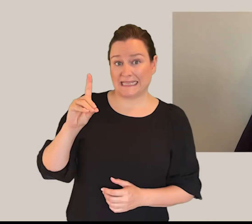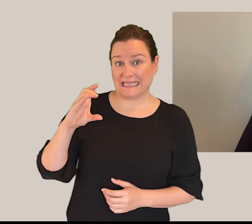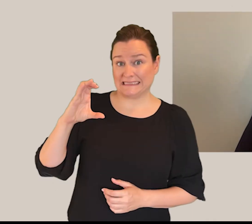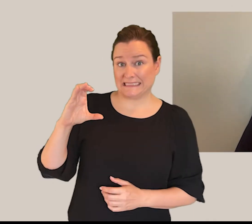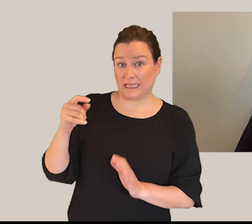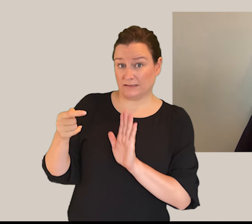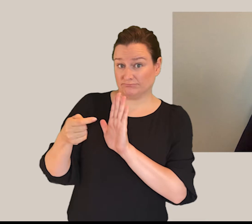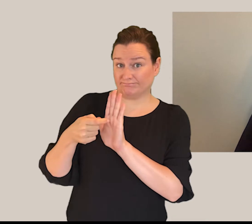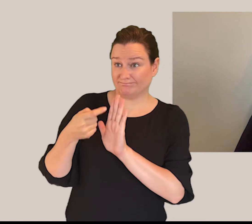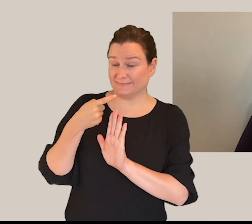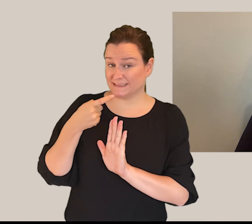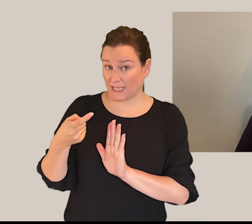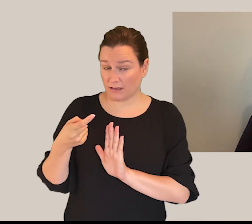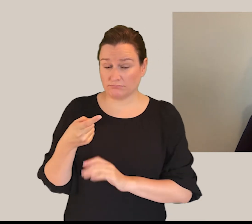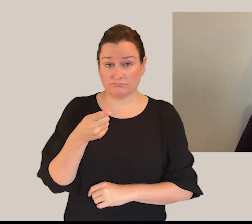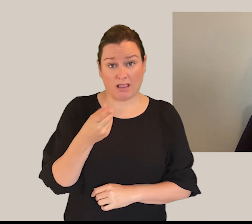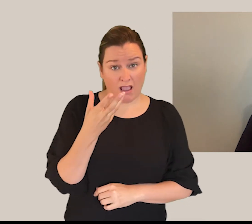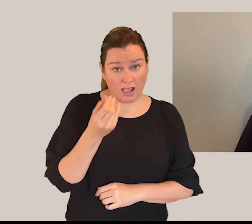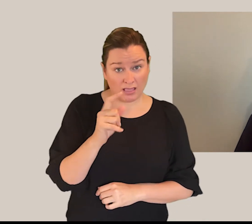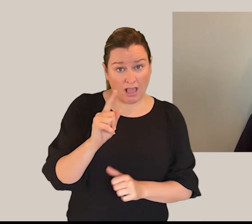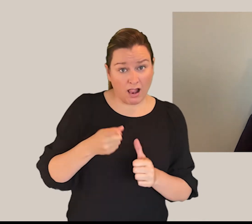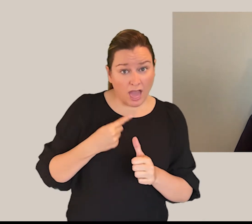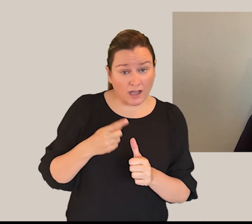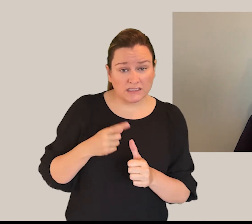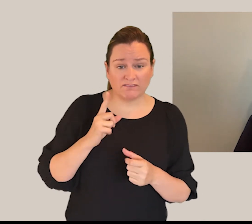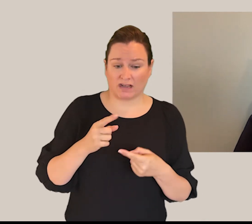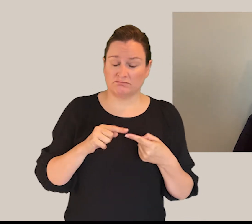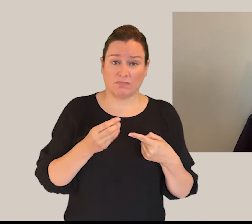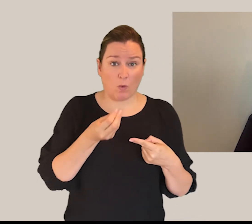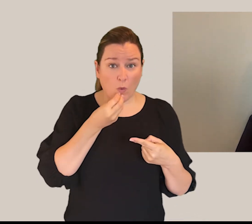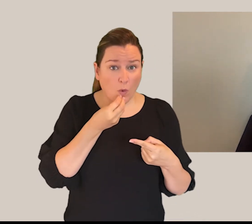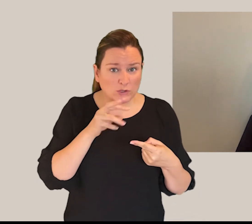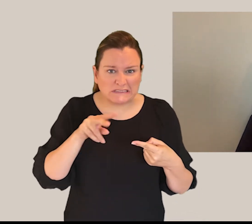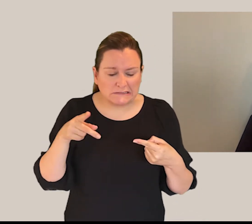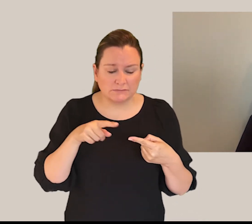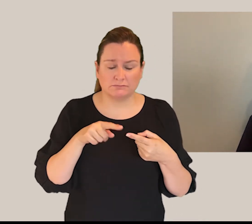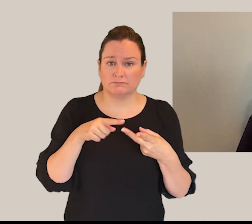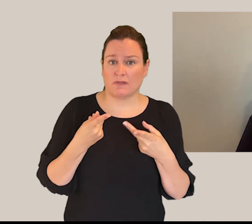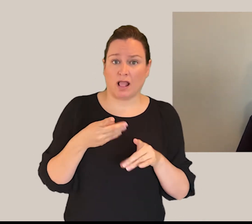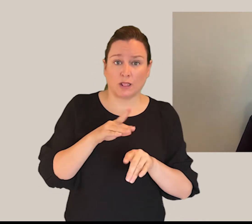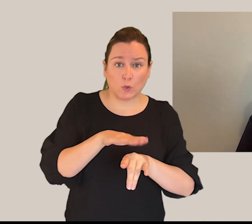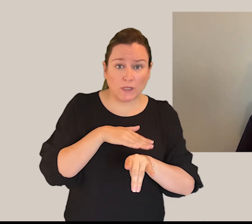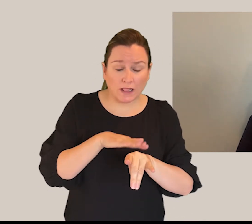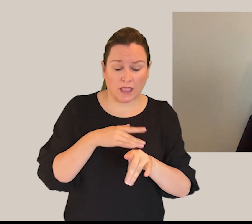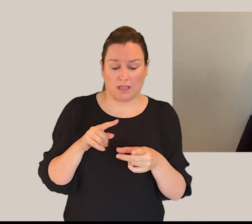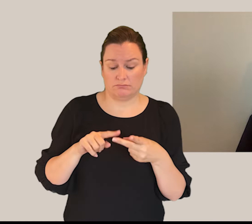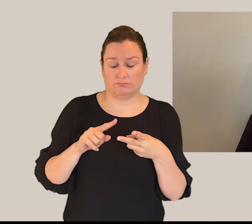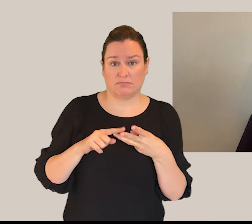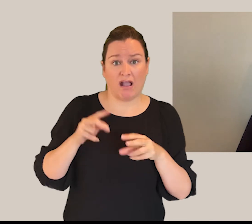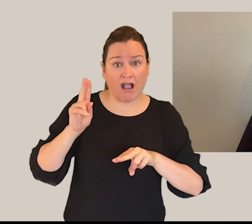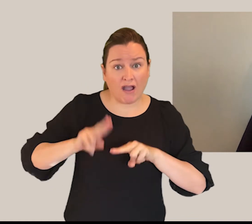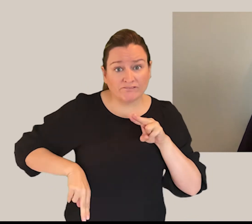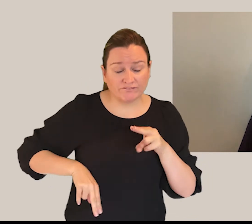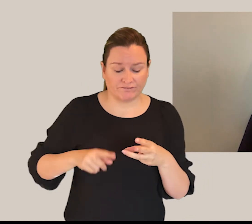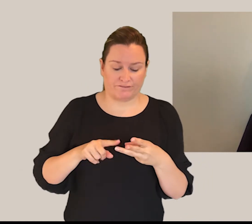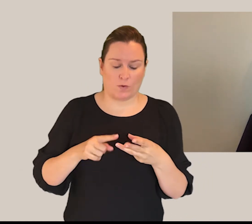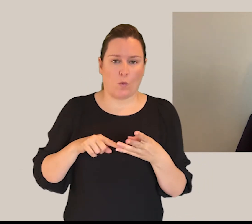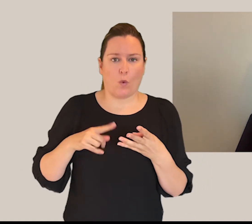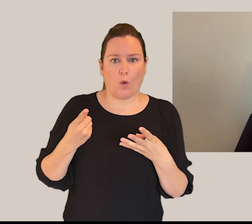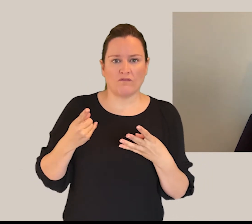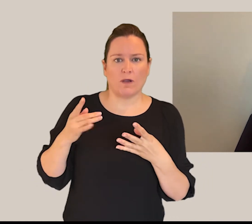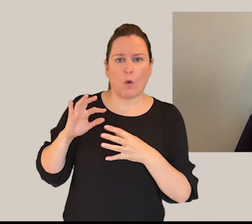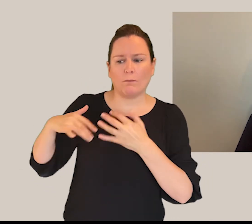According to the CDC, allergic reactions related to food, to pets, venom,